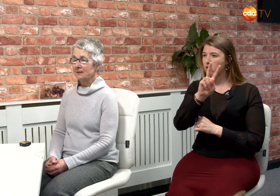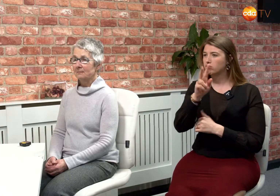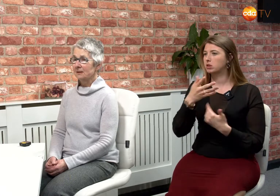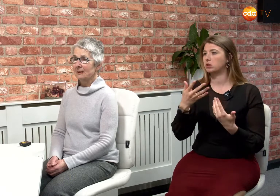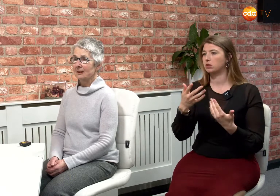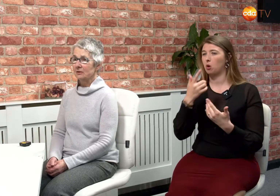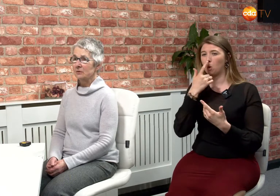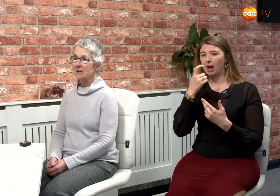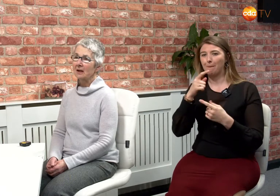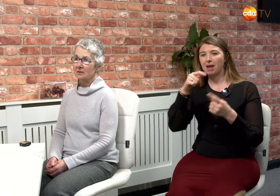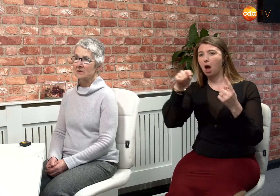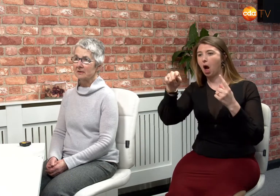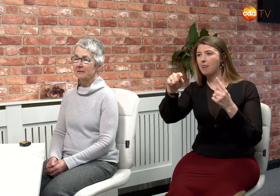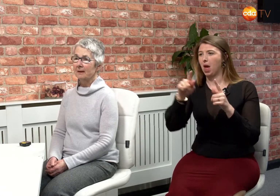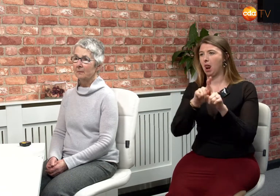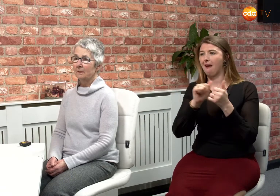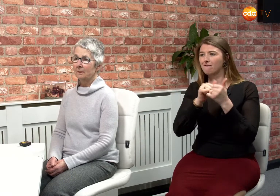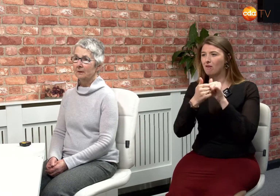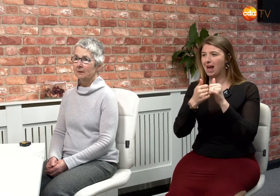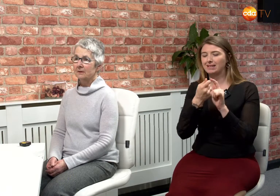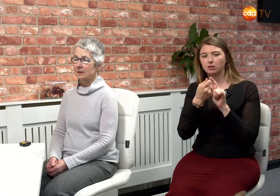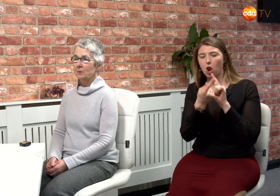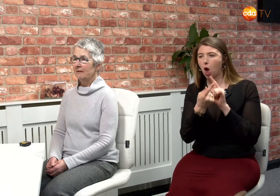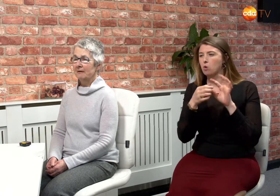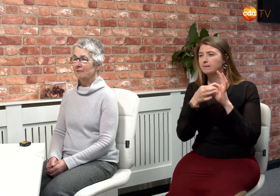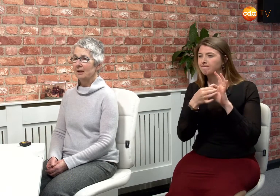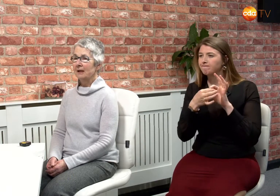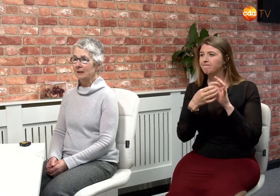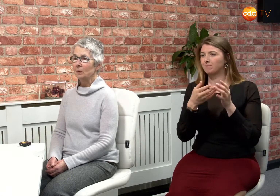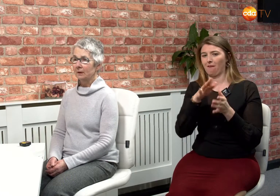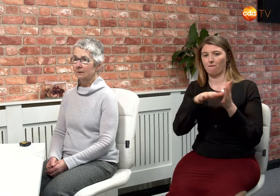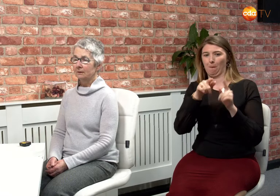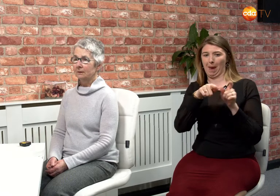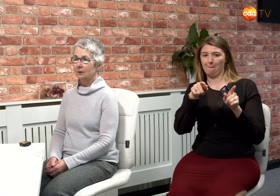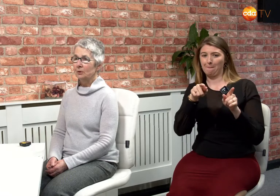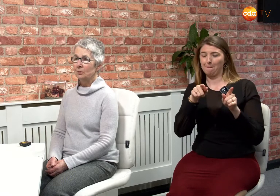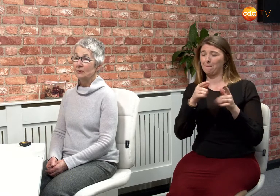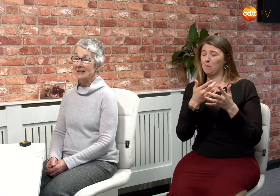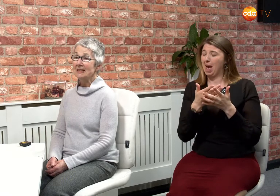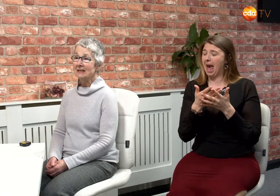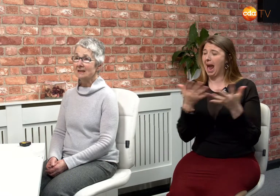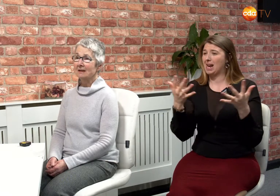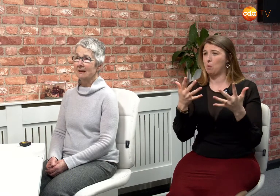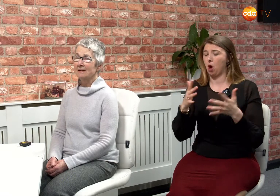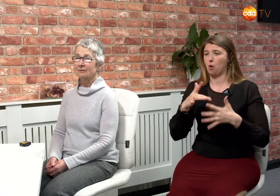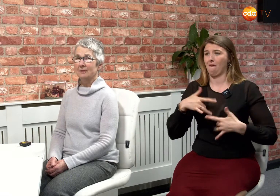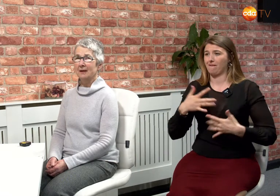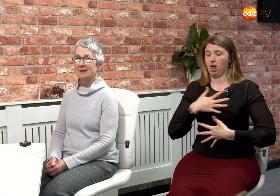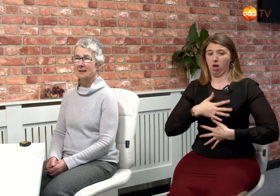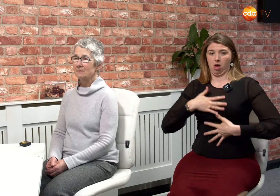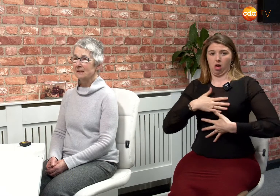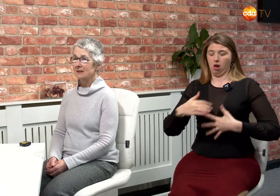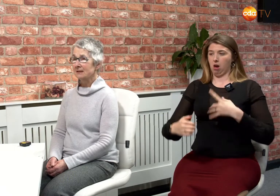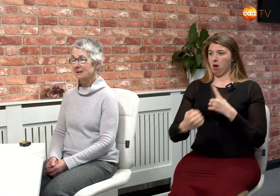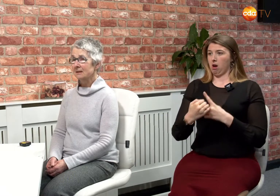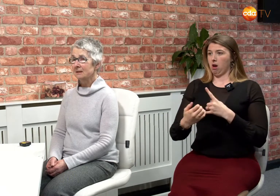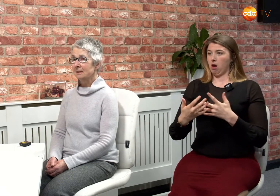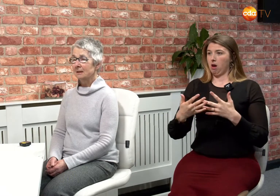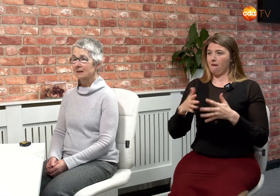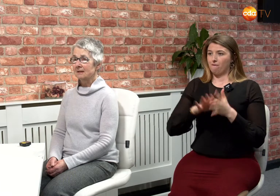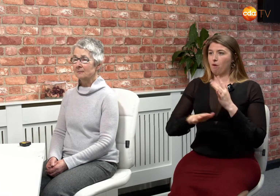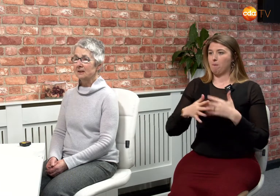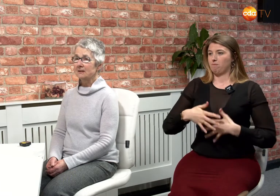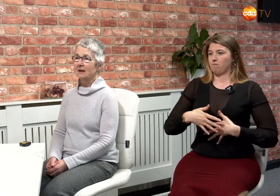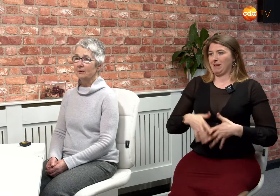it might be somebody else who's close to them. So we're there for anyone who needs kind of somebody to